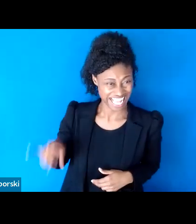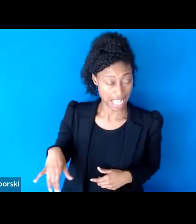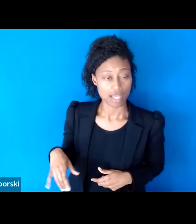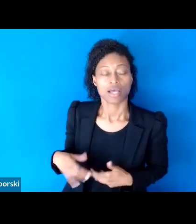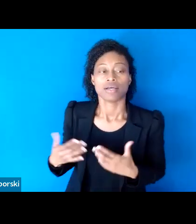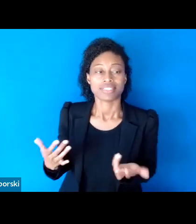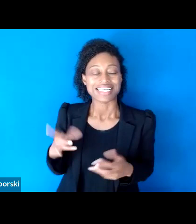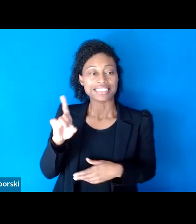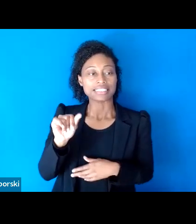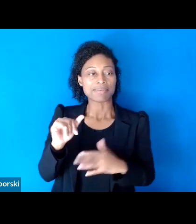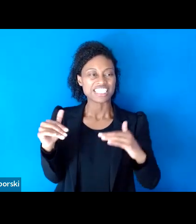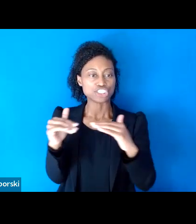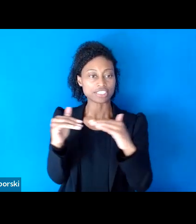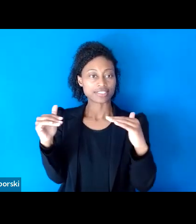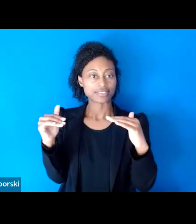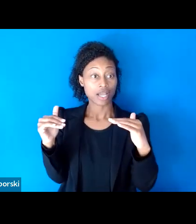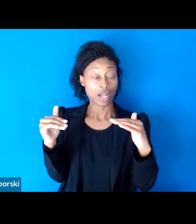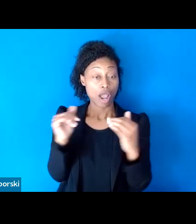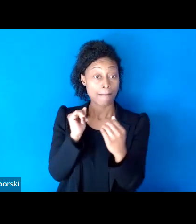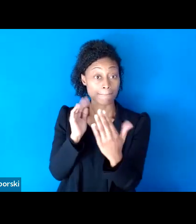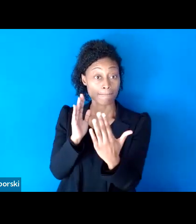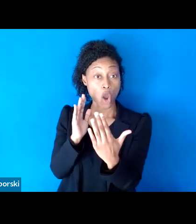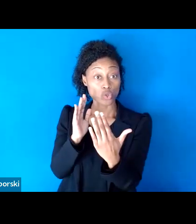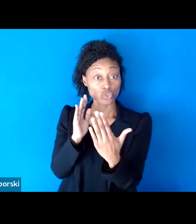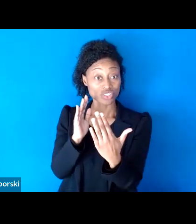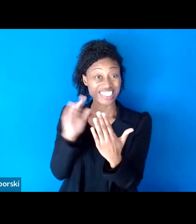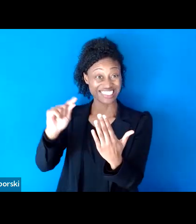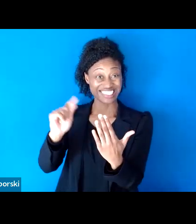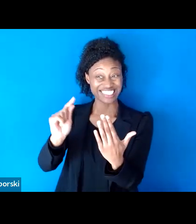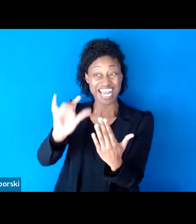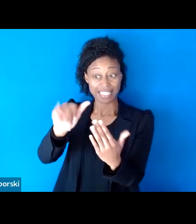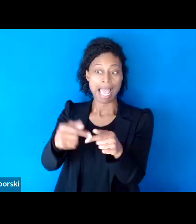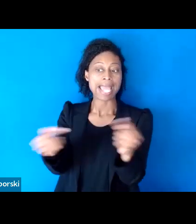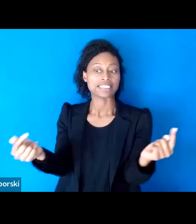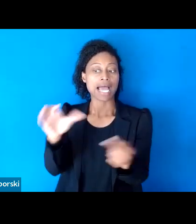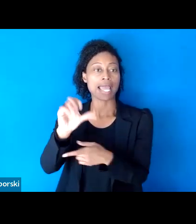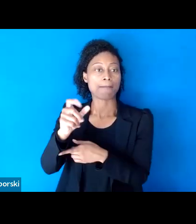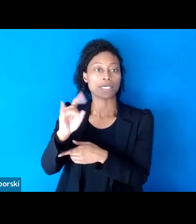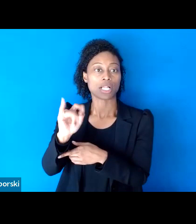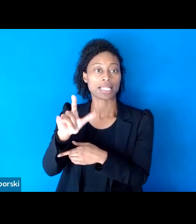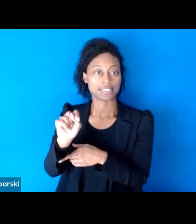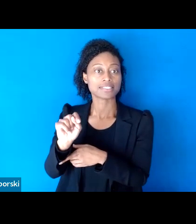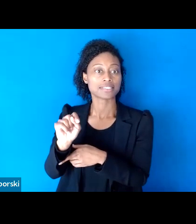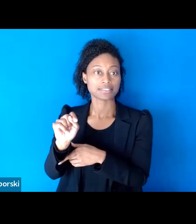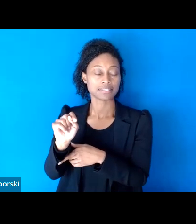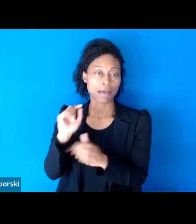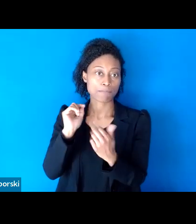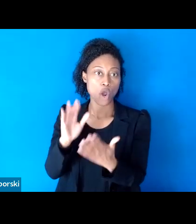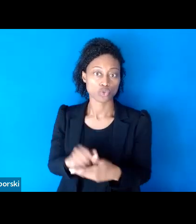disability justice approach takes in that anti-capitalist approach